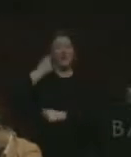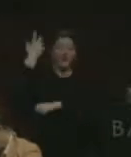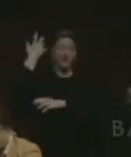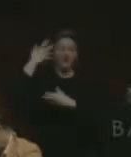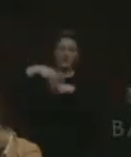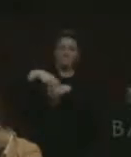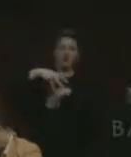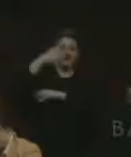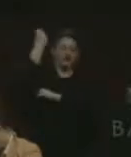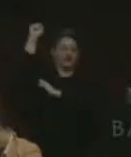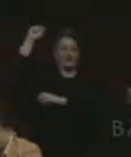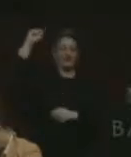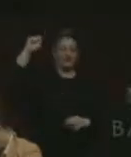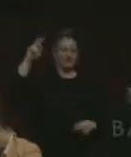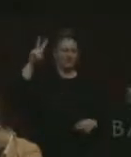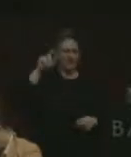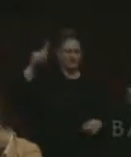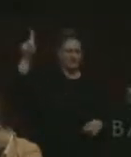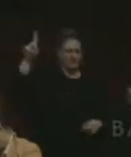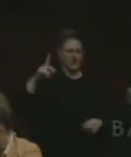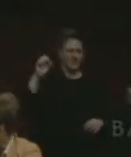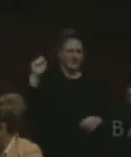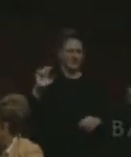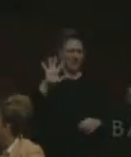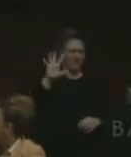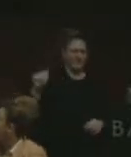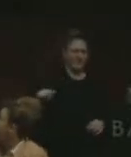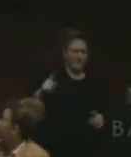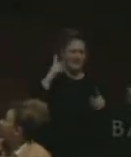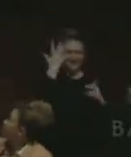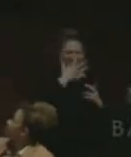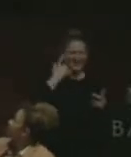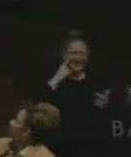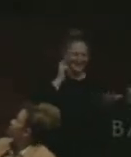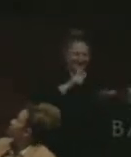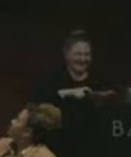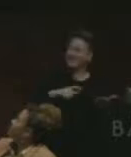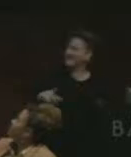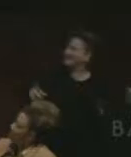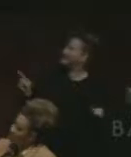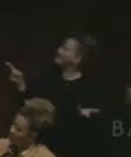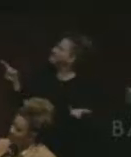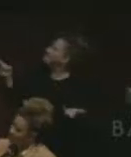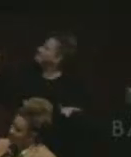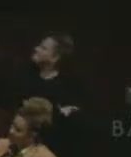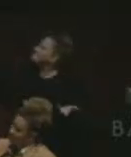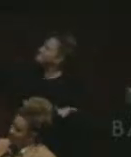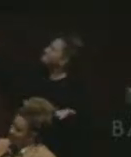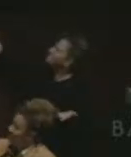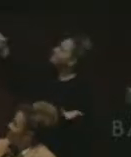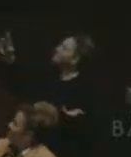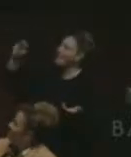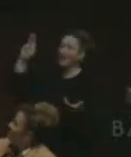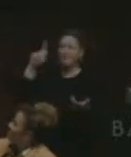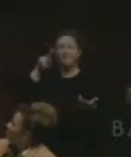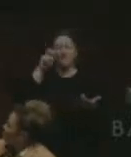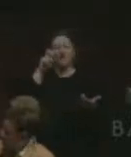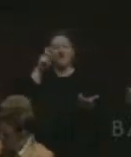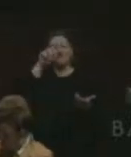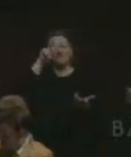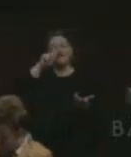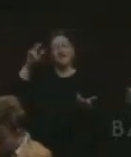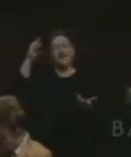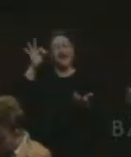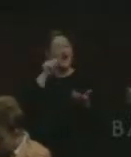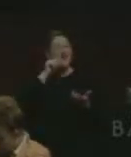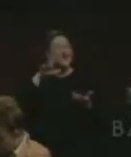A couple of familiar faces you might recognize there. I couldn't resist. This is Myrtle with the 2019 National Women's